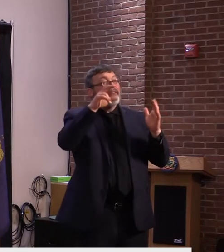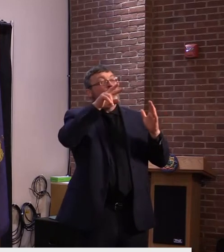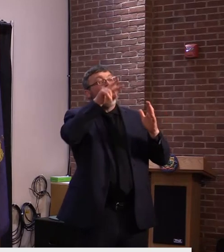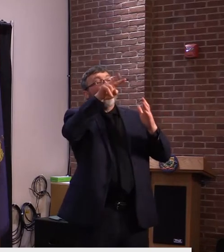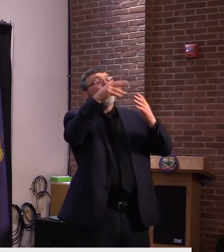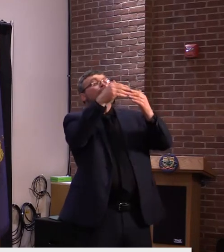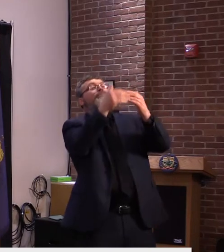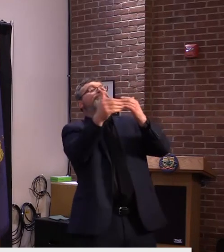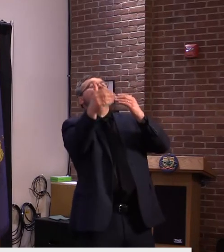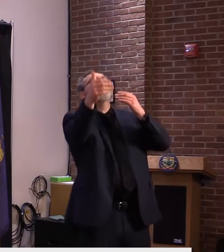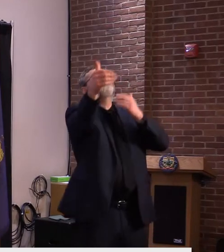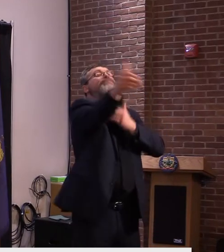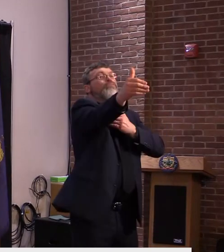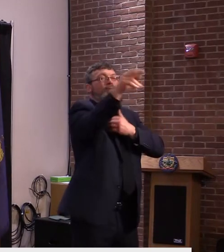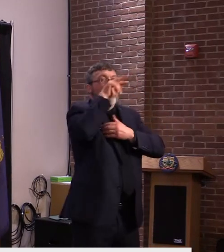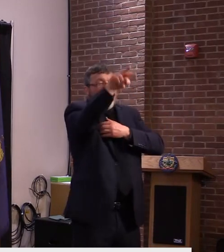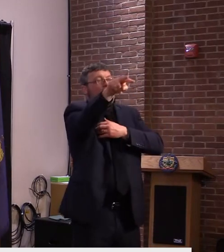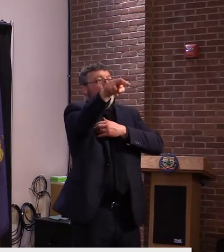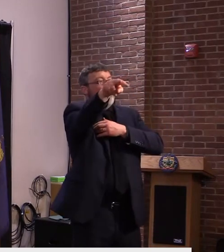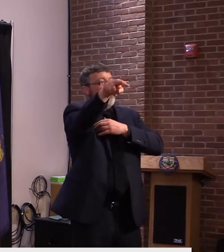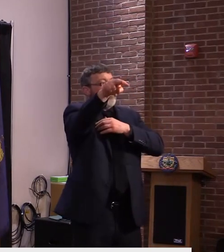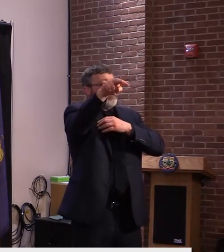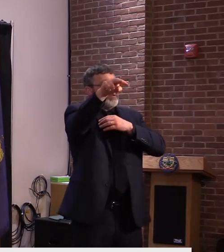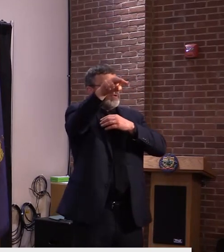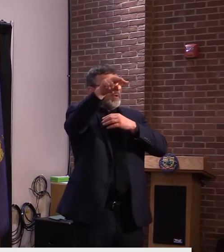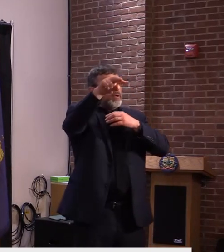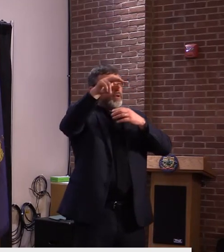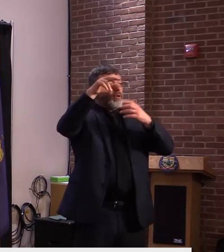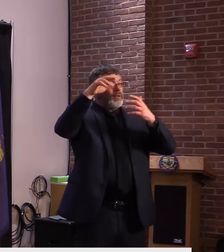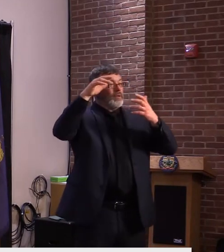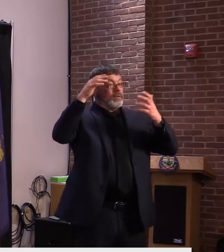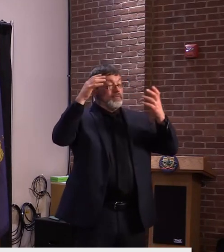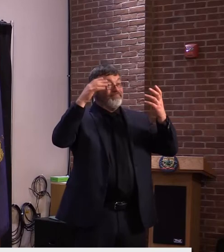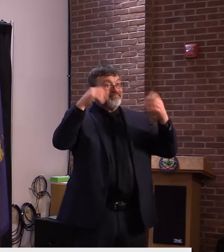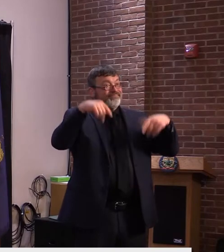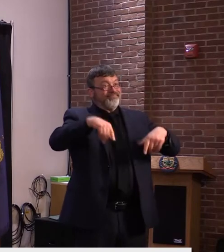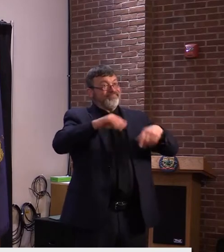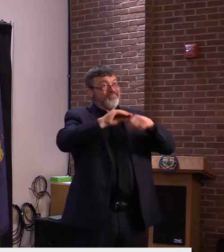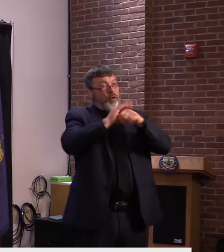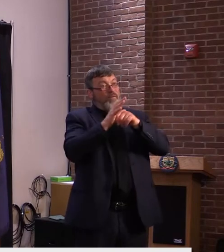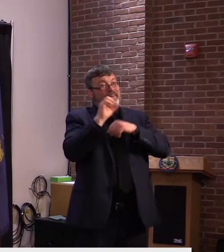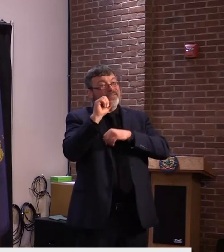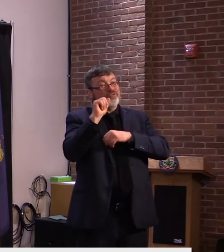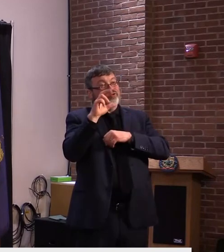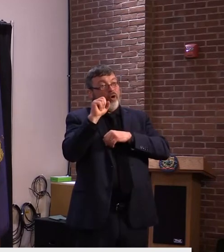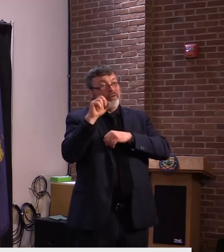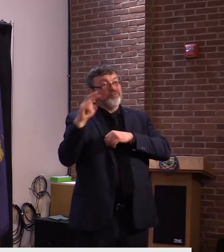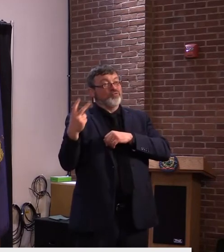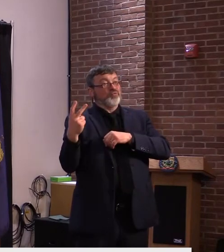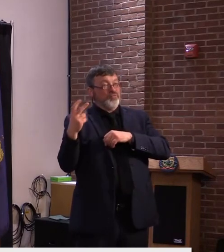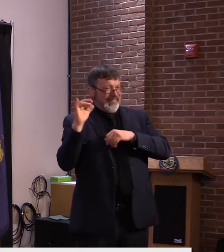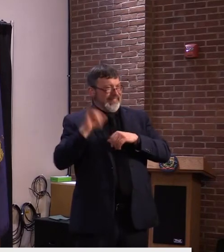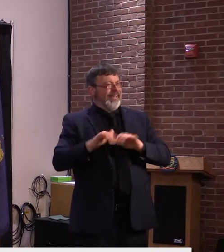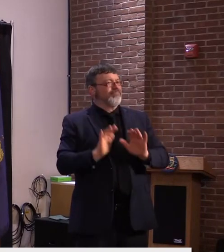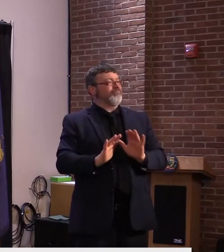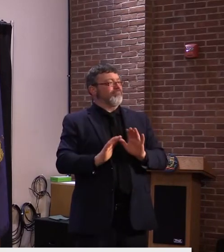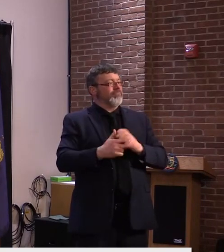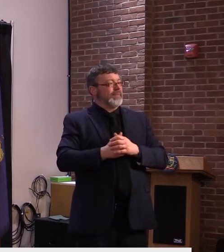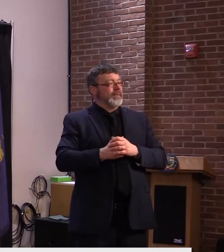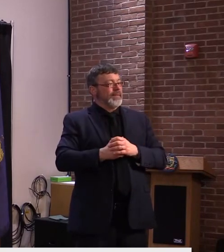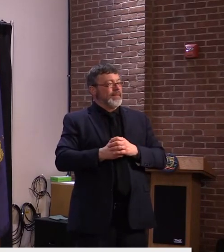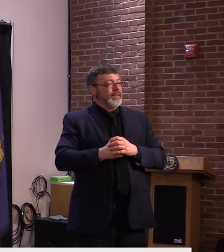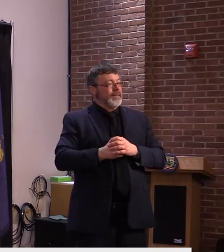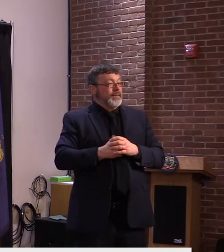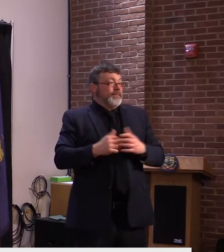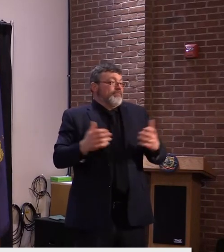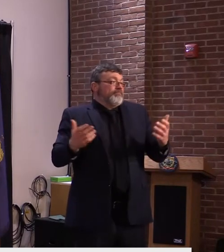the SARS-CoV-2 virus, and will it come back in another surge with another variant or what have you? Because what we've